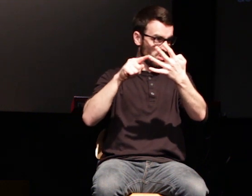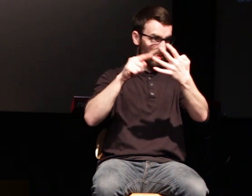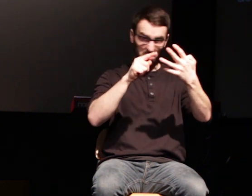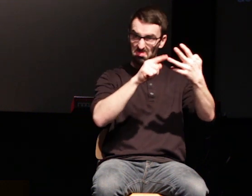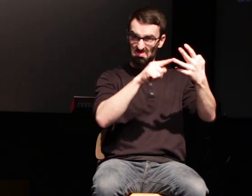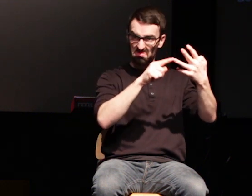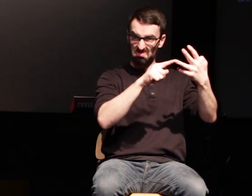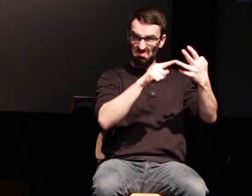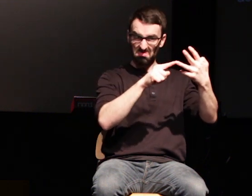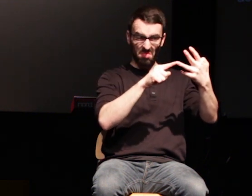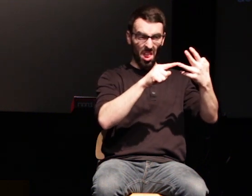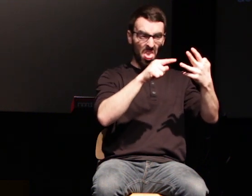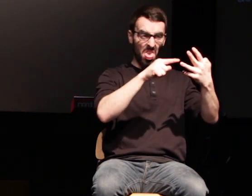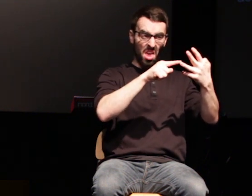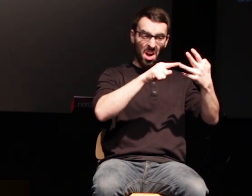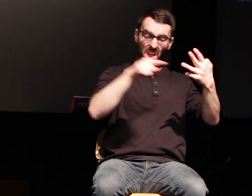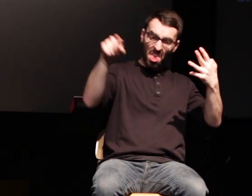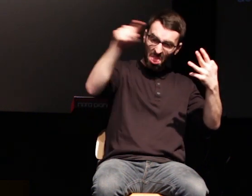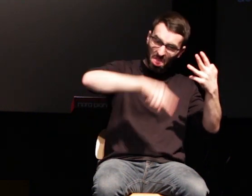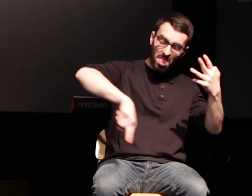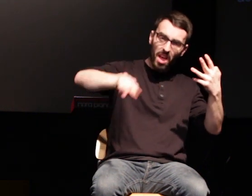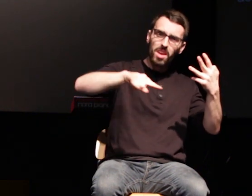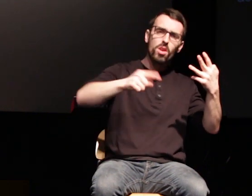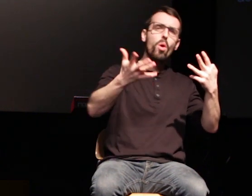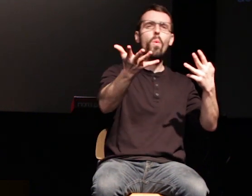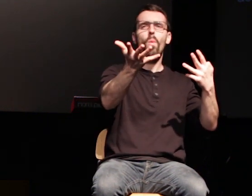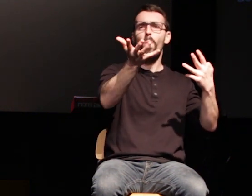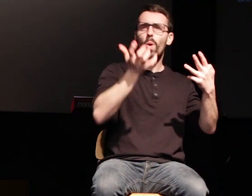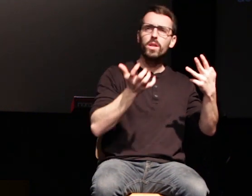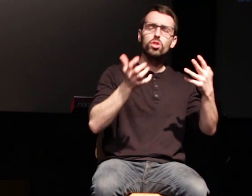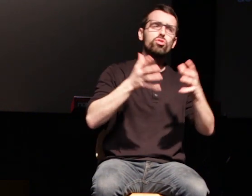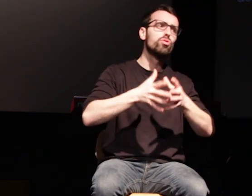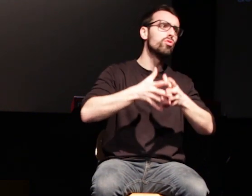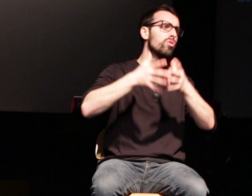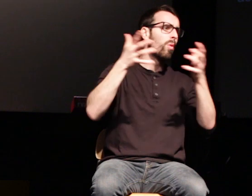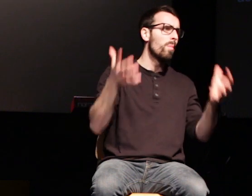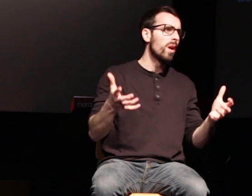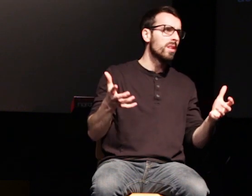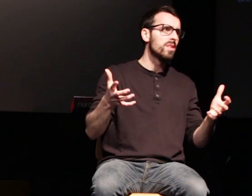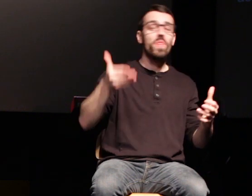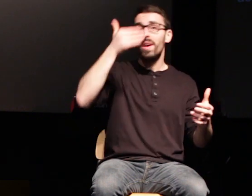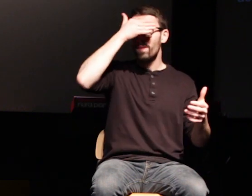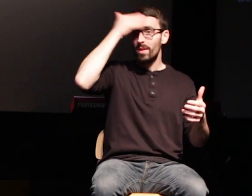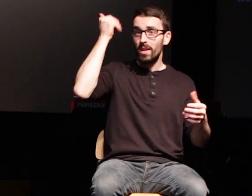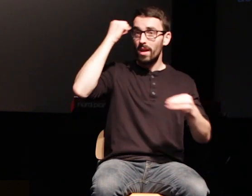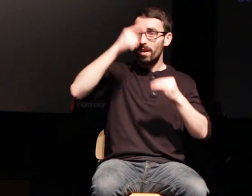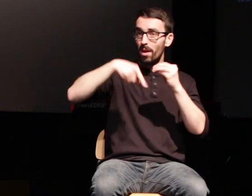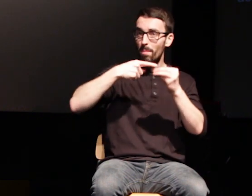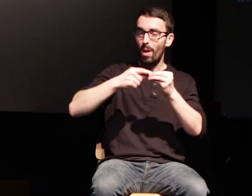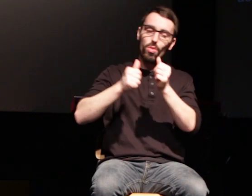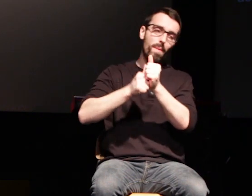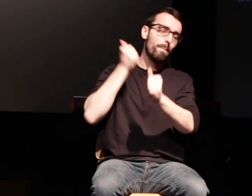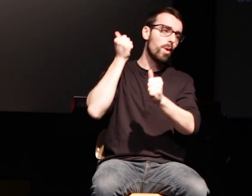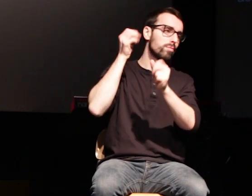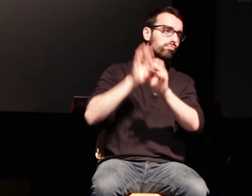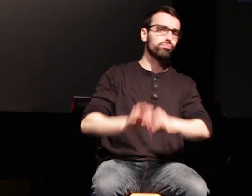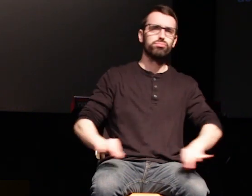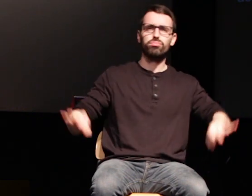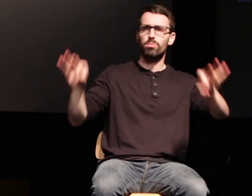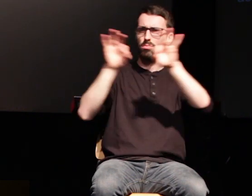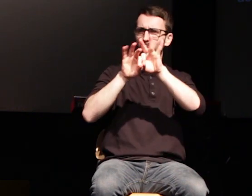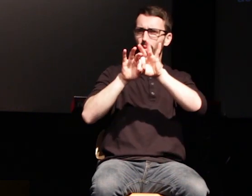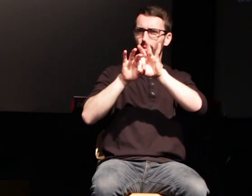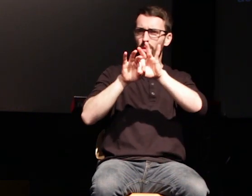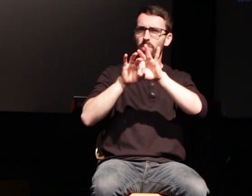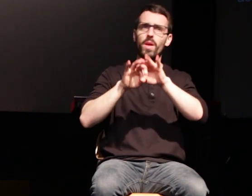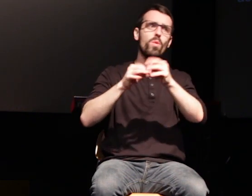said they want so much that they forget about the most important. That in their desire to get more